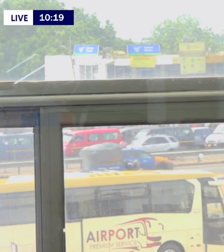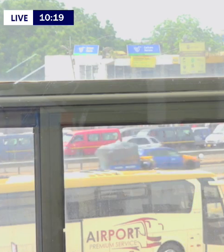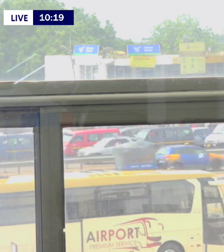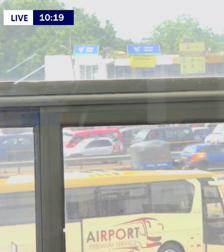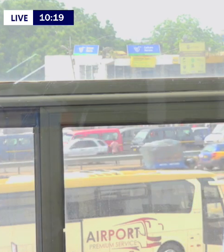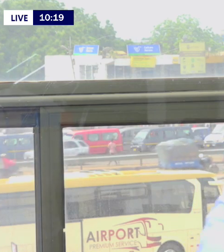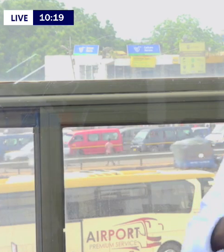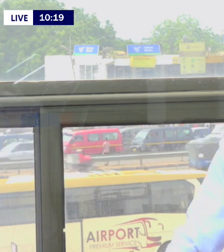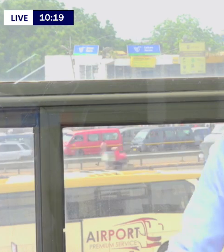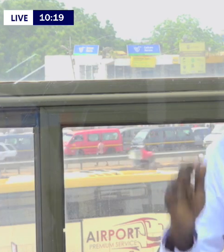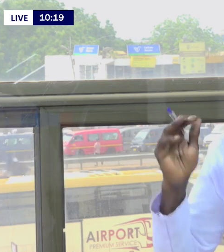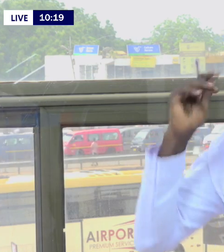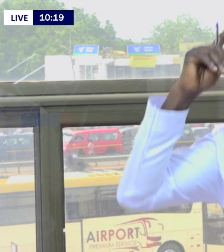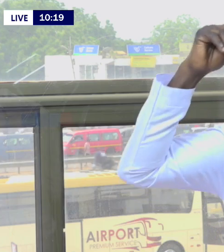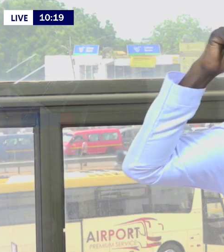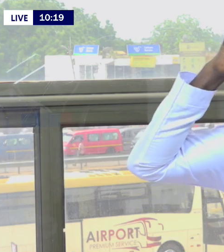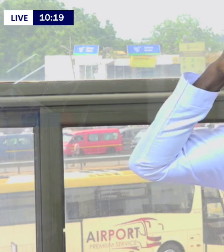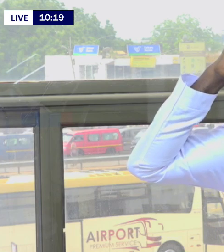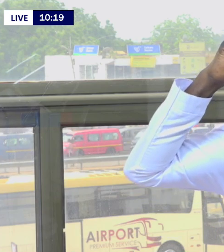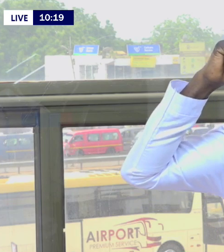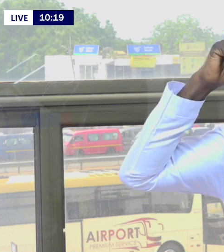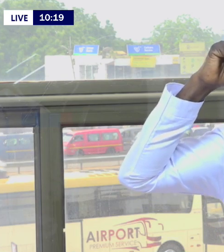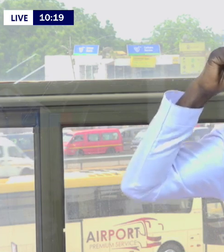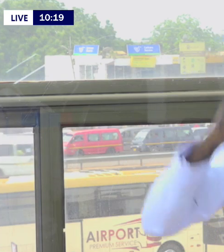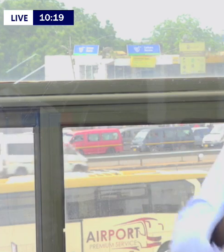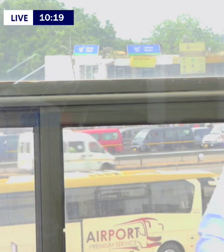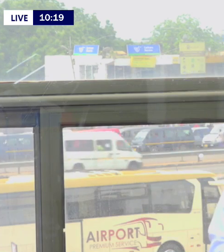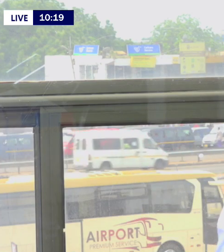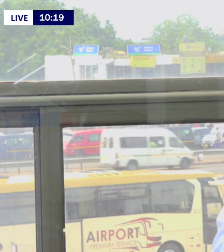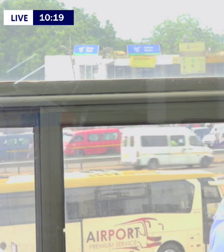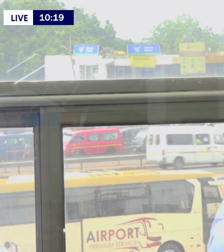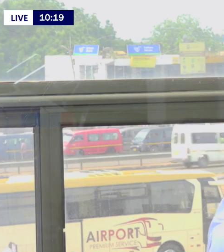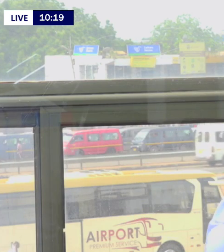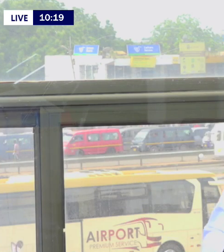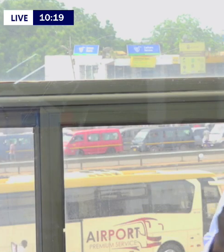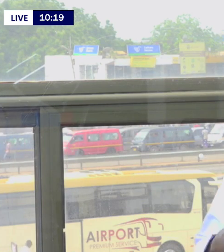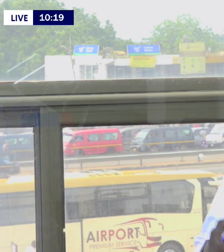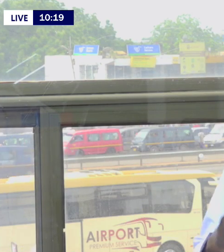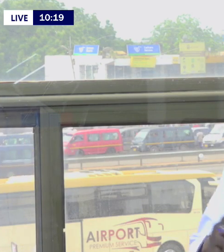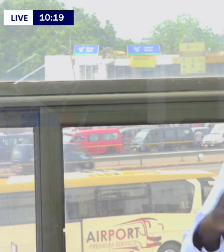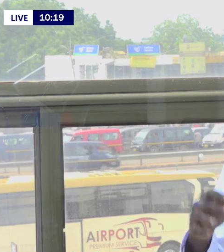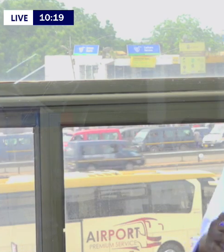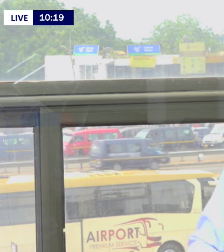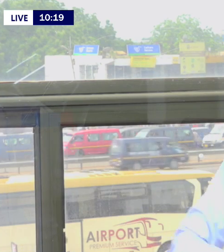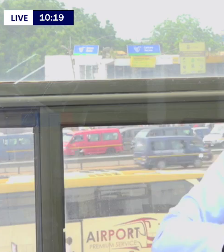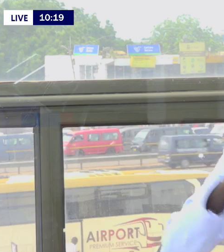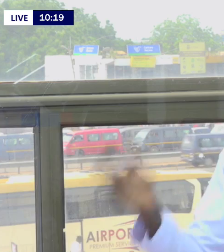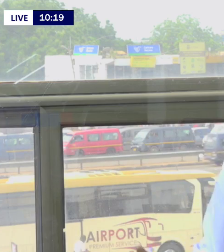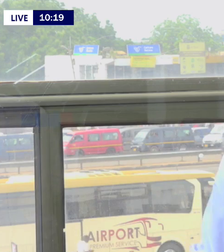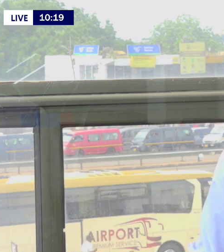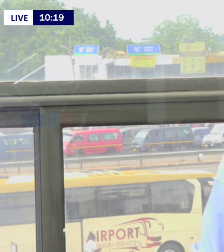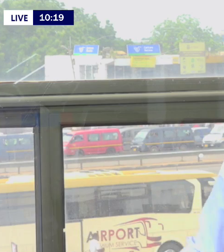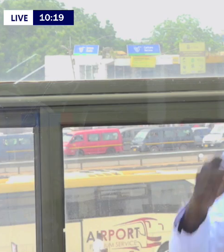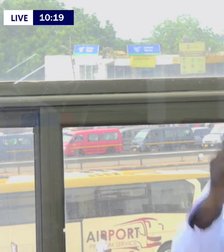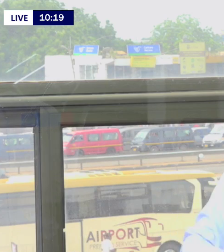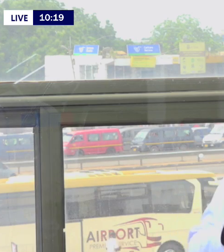jina nchan se u ko sai sika de e ho na mu sha ase free o se sika ye di ko ye juma ye di ko ye register foforo na do osun